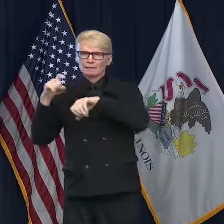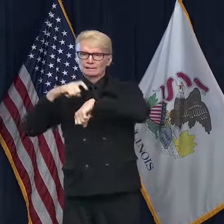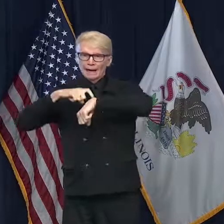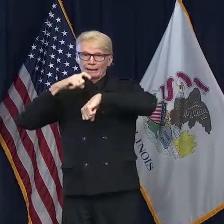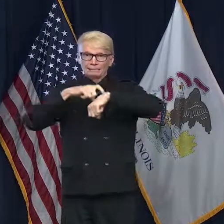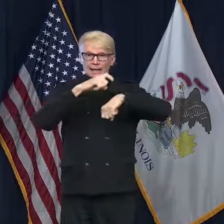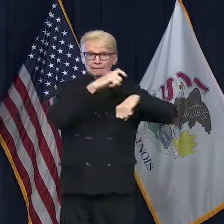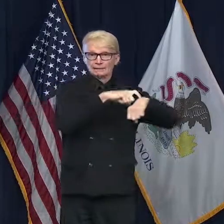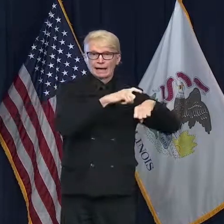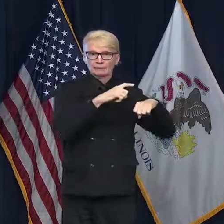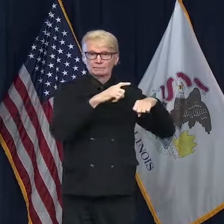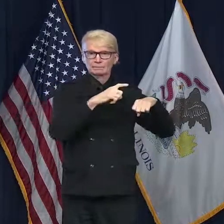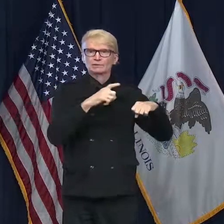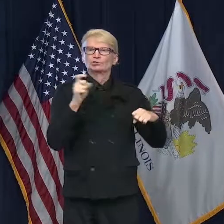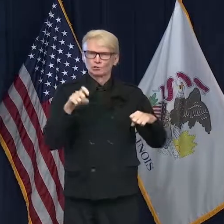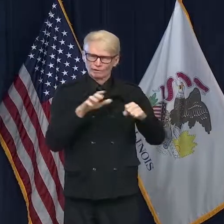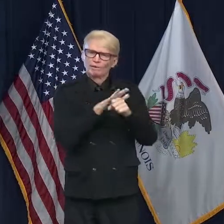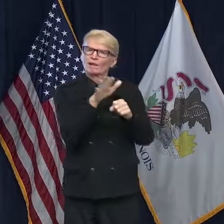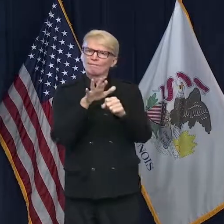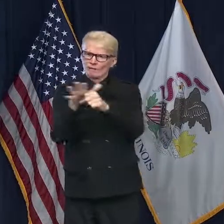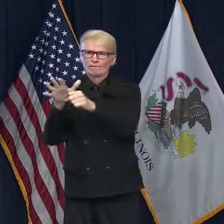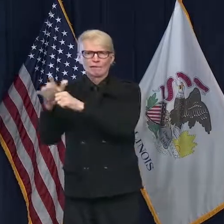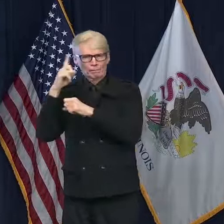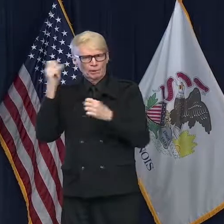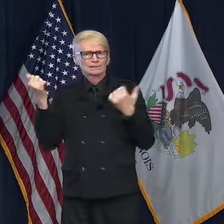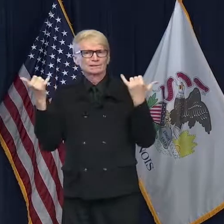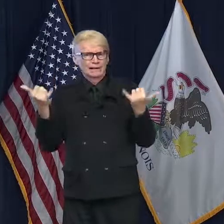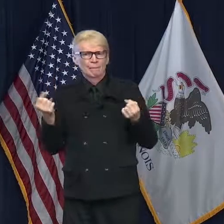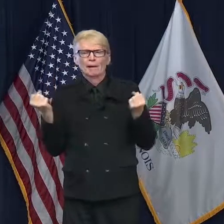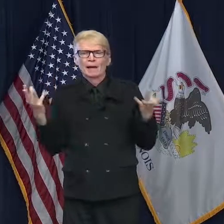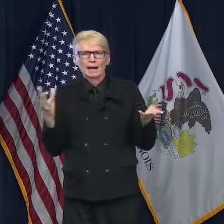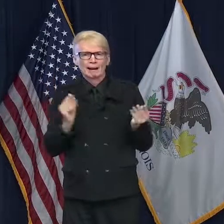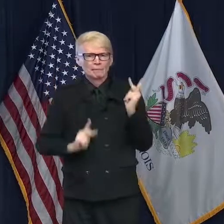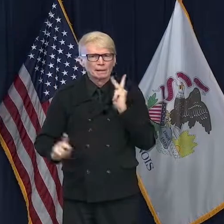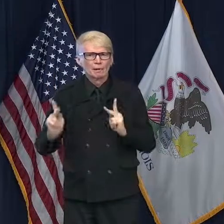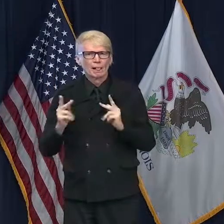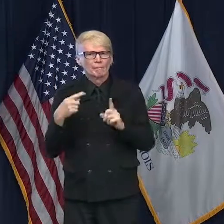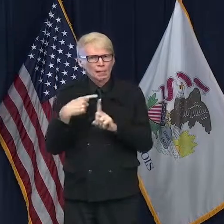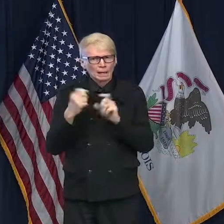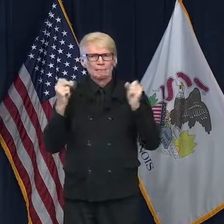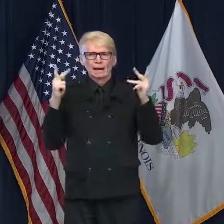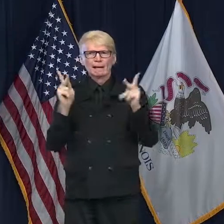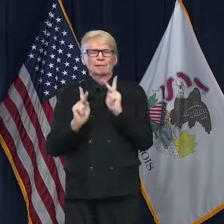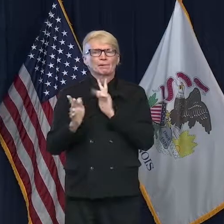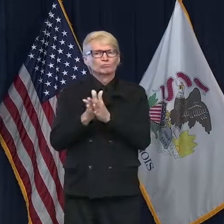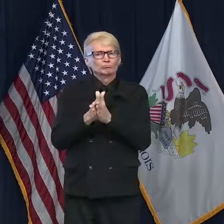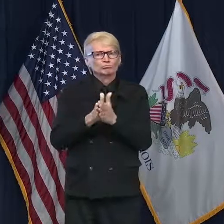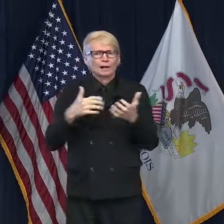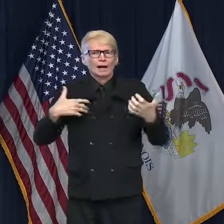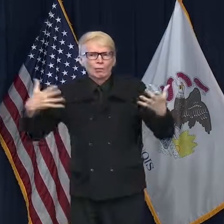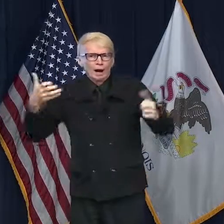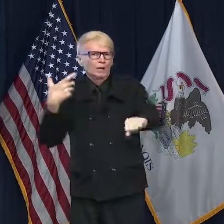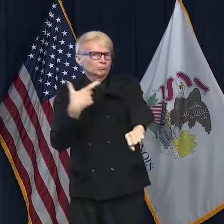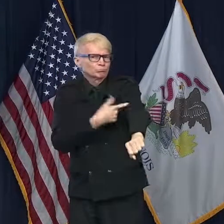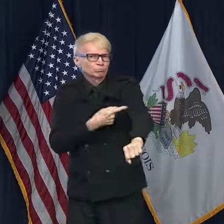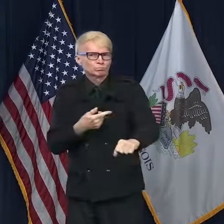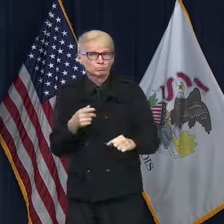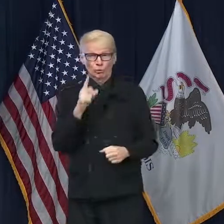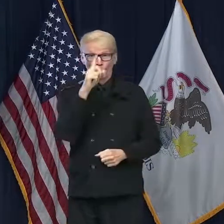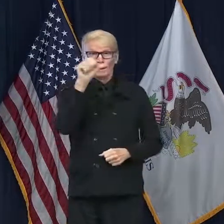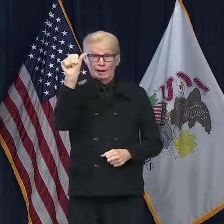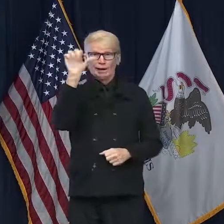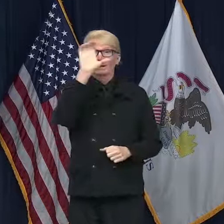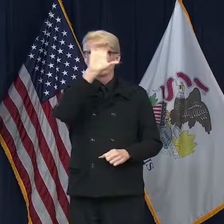not filling up the slots, given how many people are eligible now and how eager people are to get the vaccine. So I think all the people in 1A, we